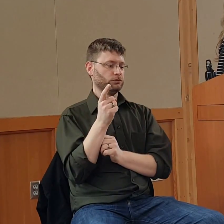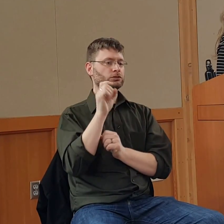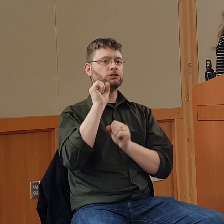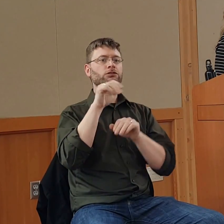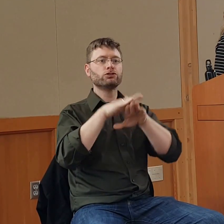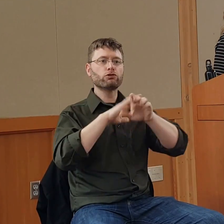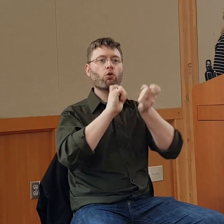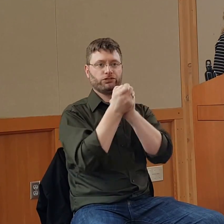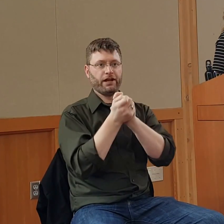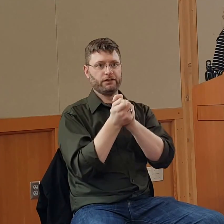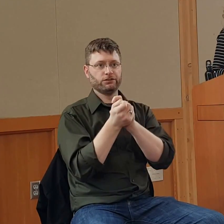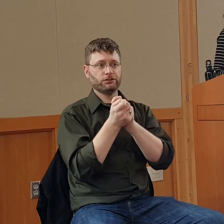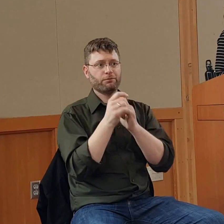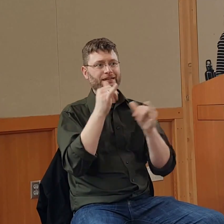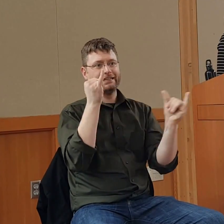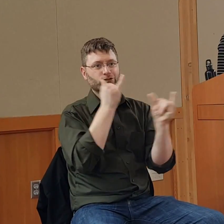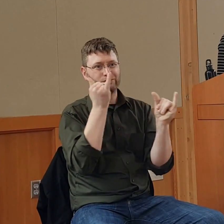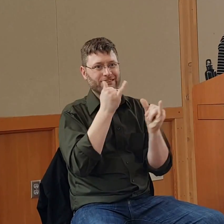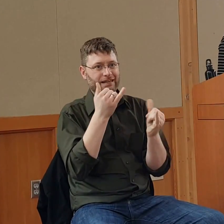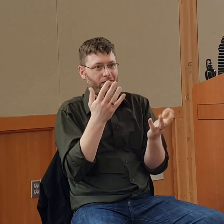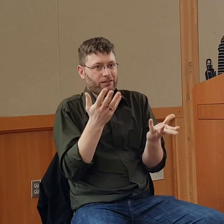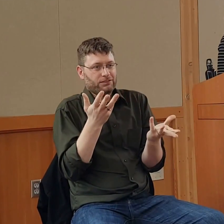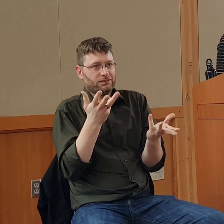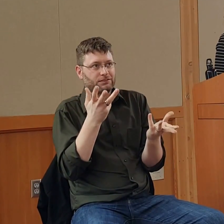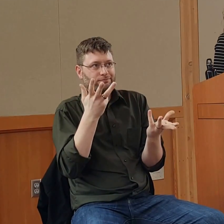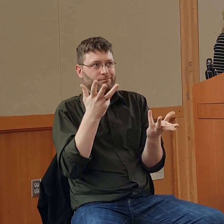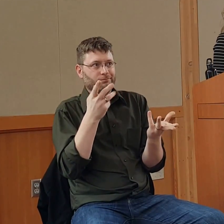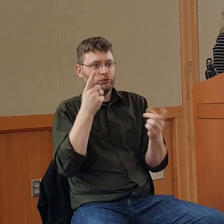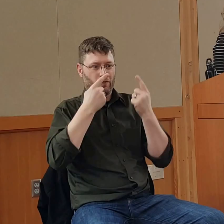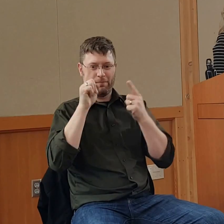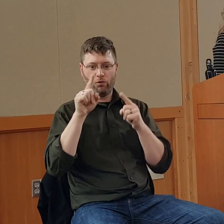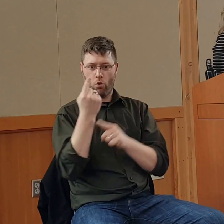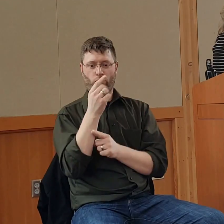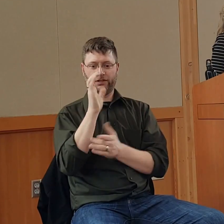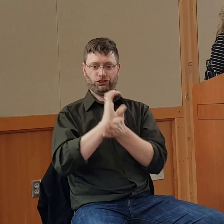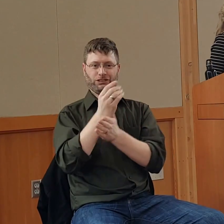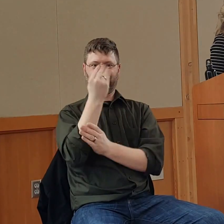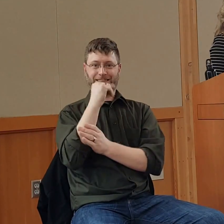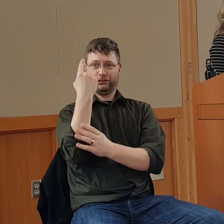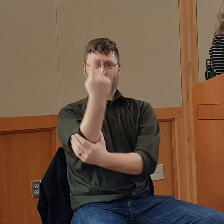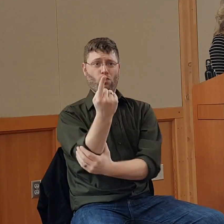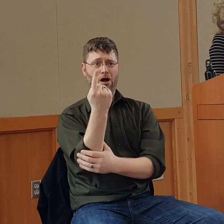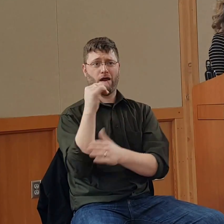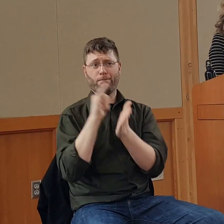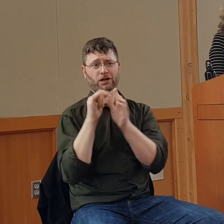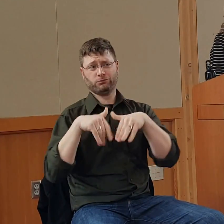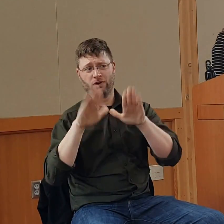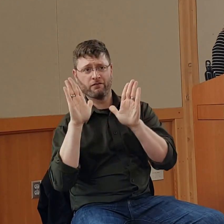ridiculous, because if everybody thought they would not survive without cheese, I don't even know. I mean, it's just absolutely